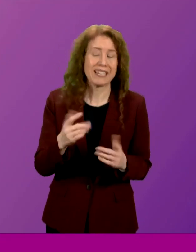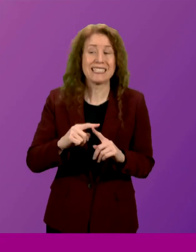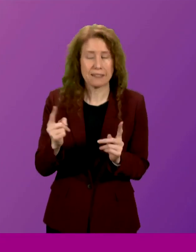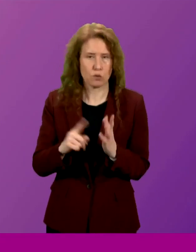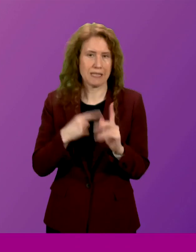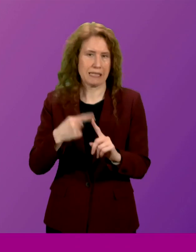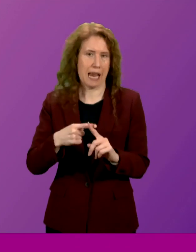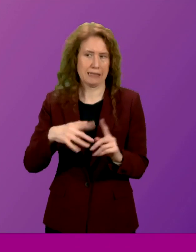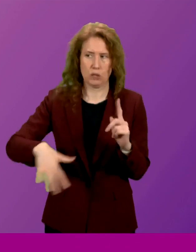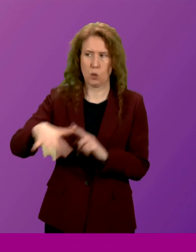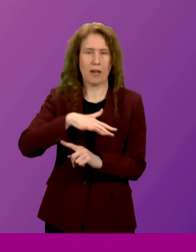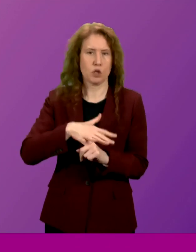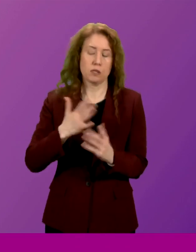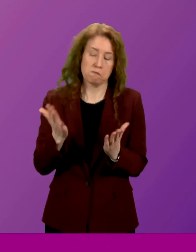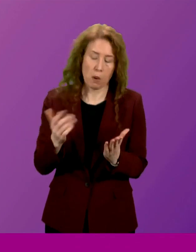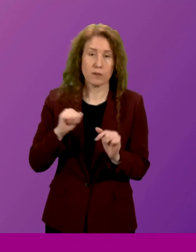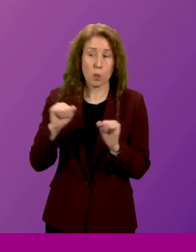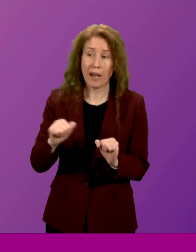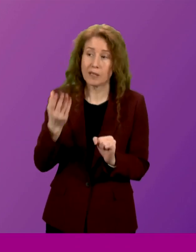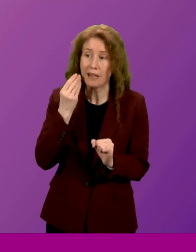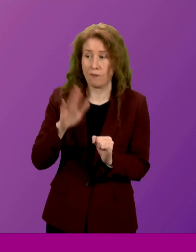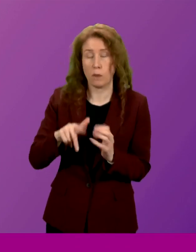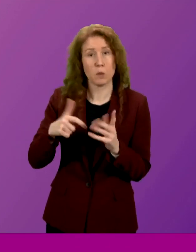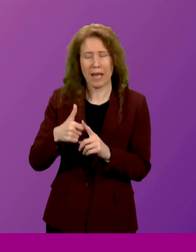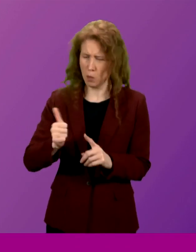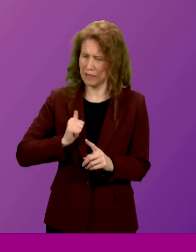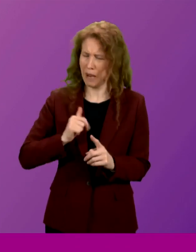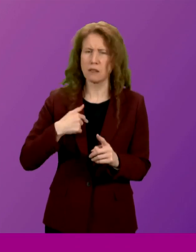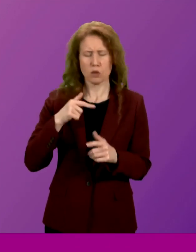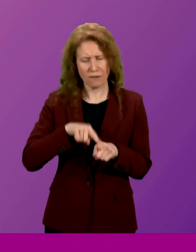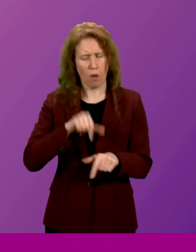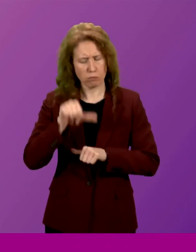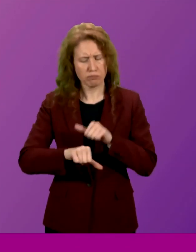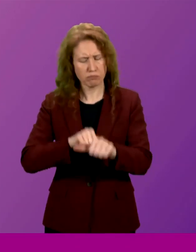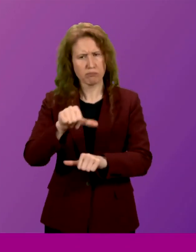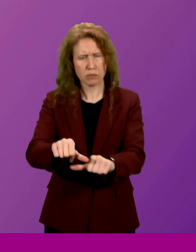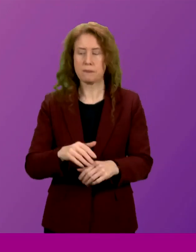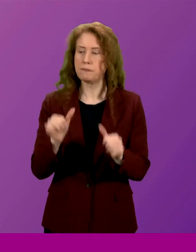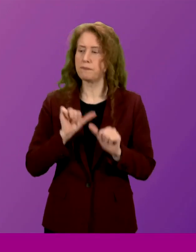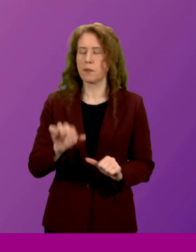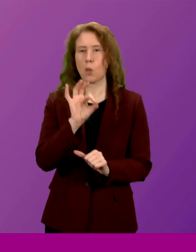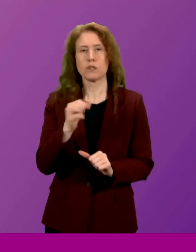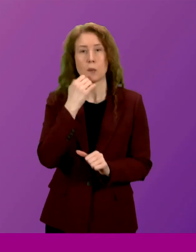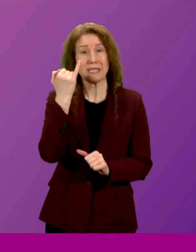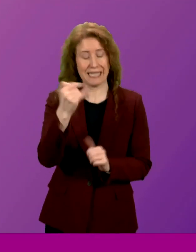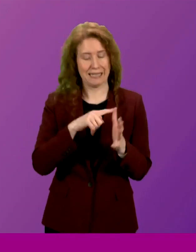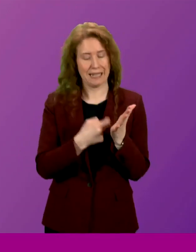different tax landscape to consider, and that's what people in Scotland would expect us to do. Question number 6, Ariane